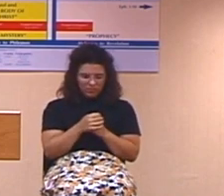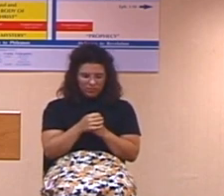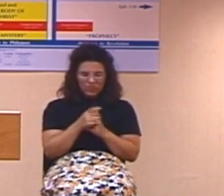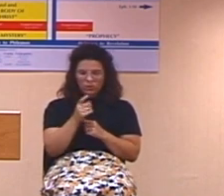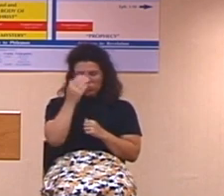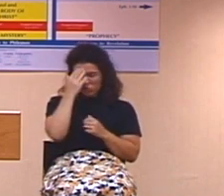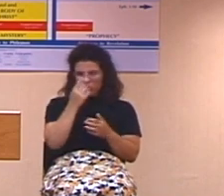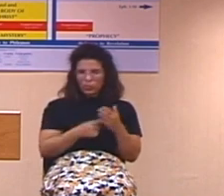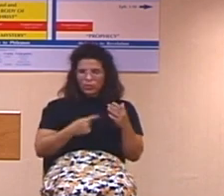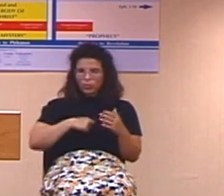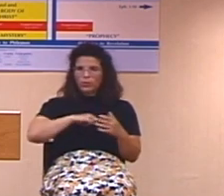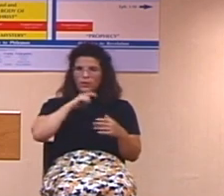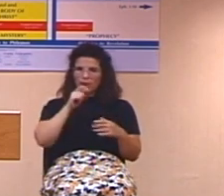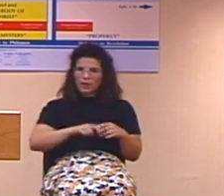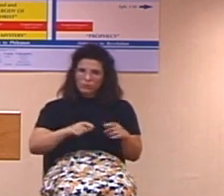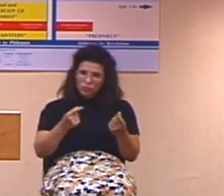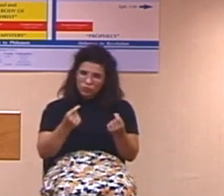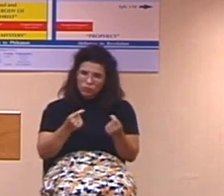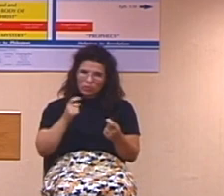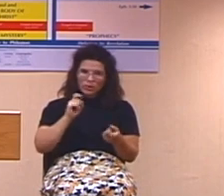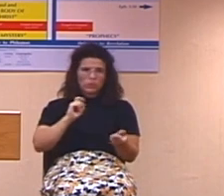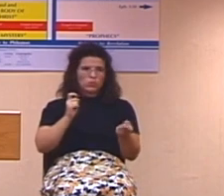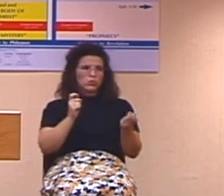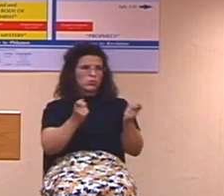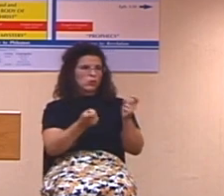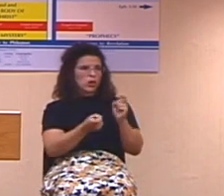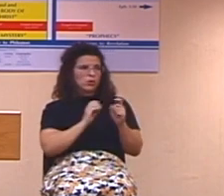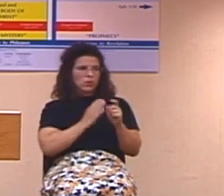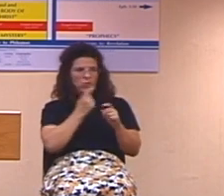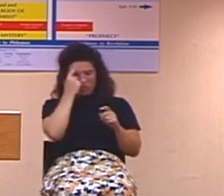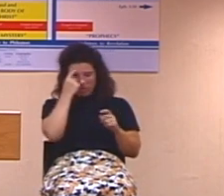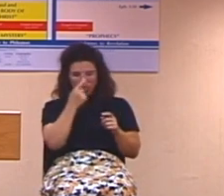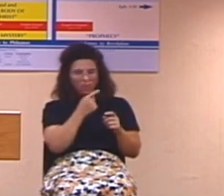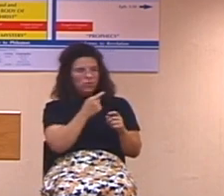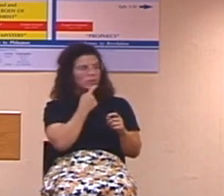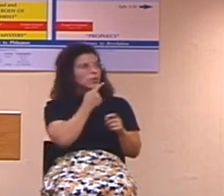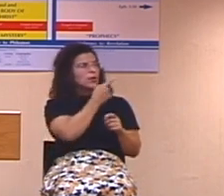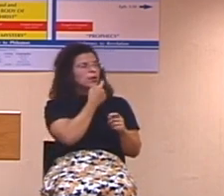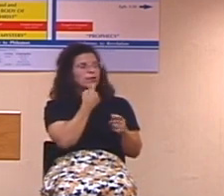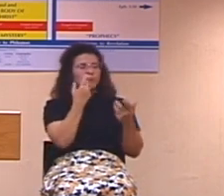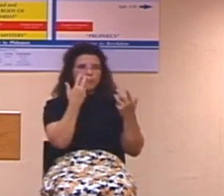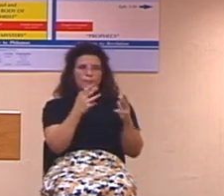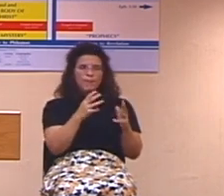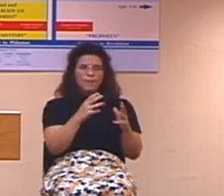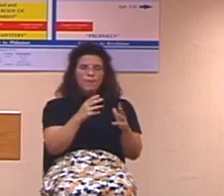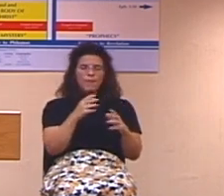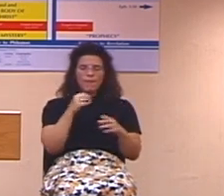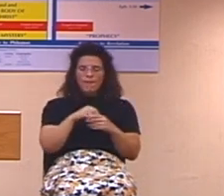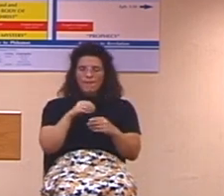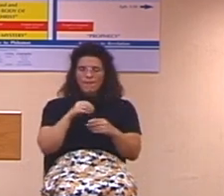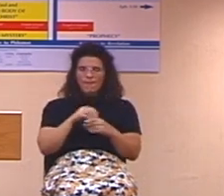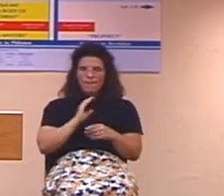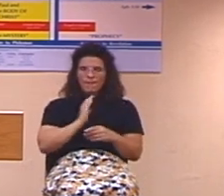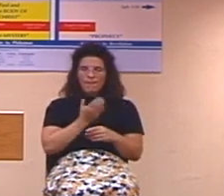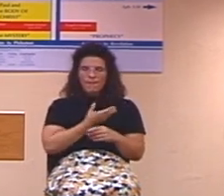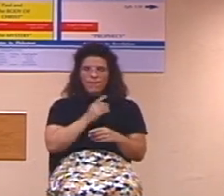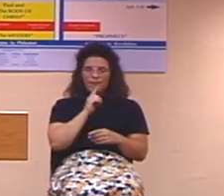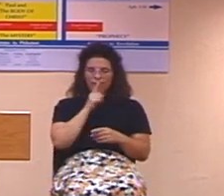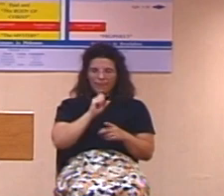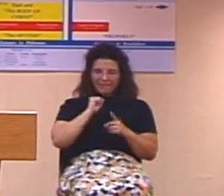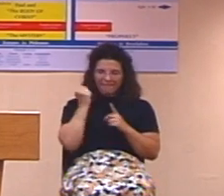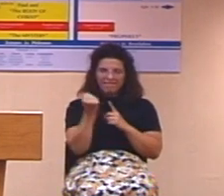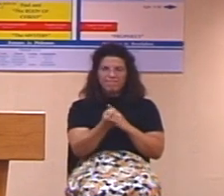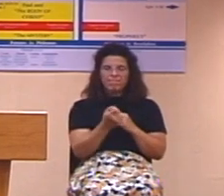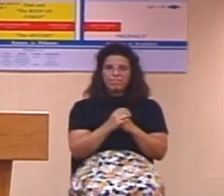And you know what we have to do? We have to adjust our thinking to bring what he says is a done deal into our